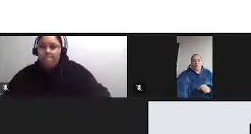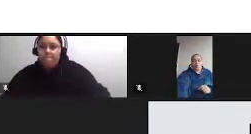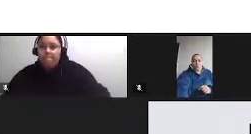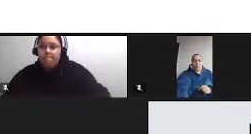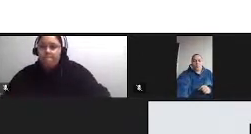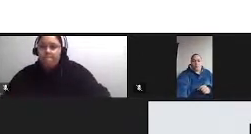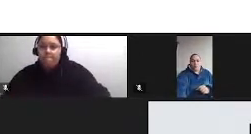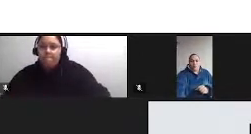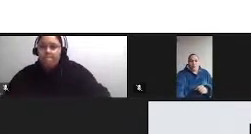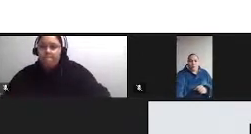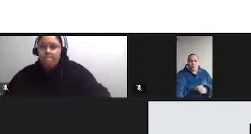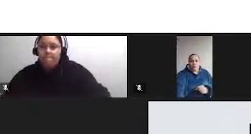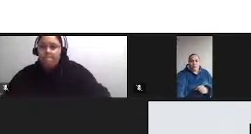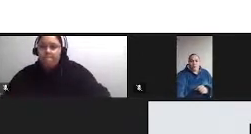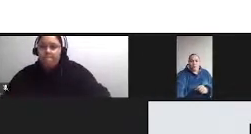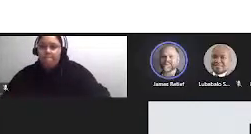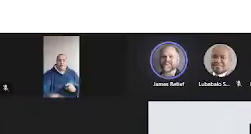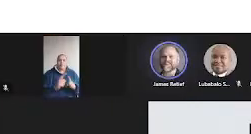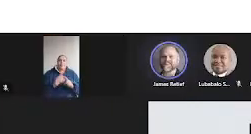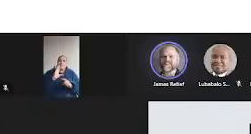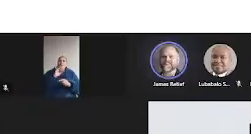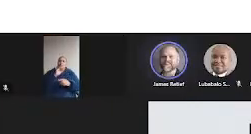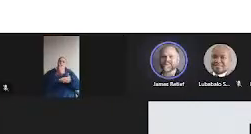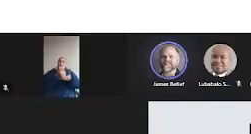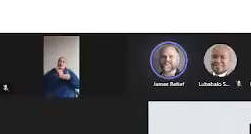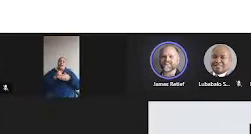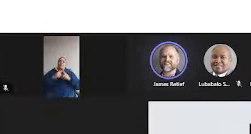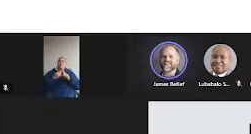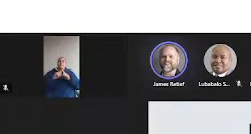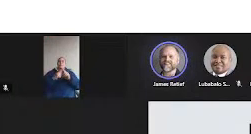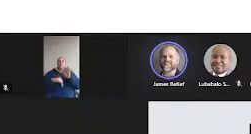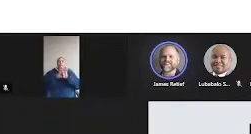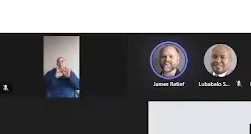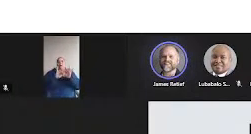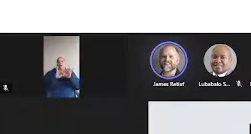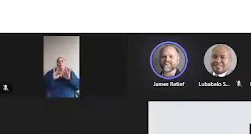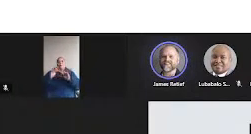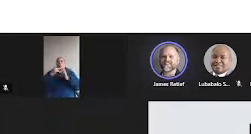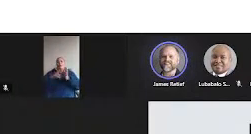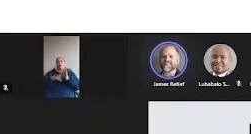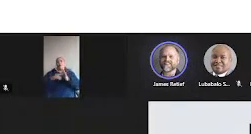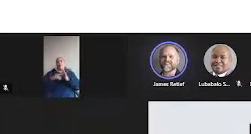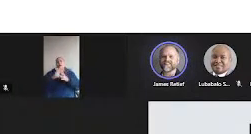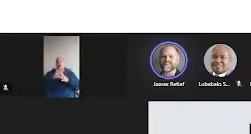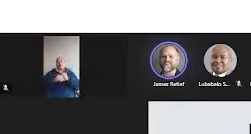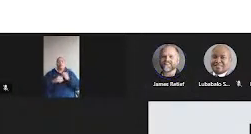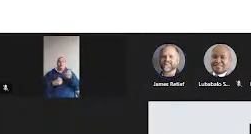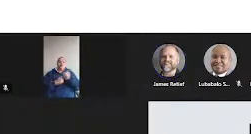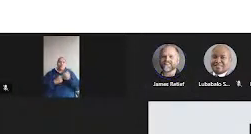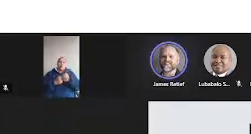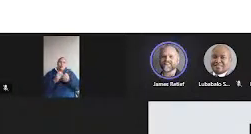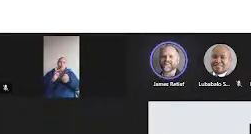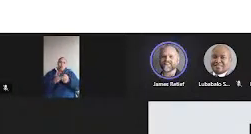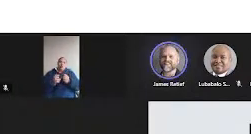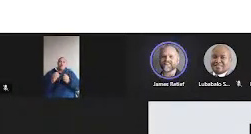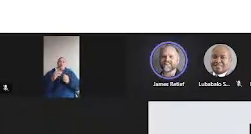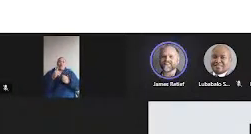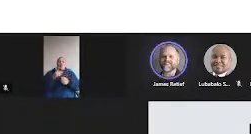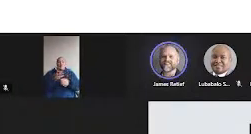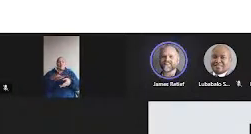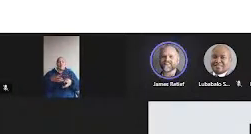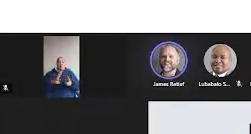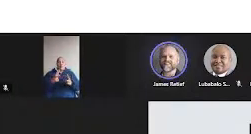asking them to assist with identifying people who require additional support. So would that be for